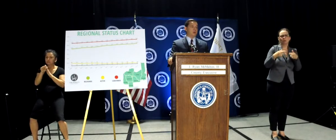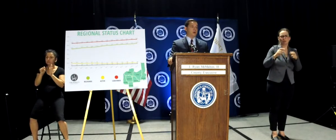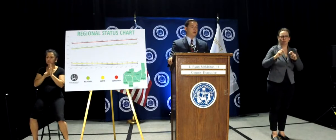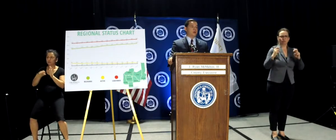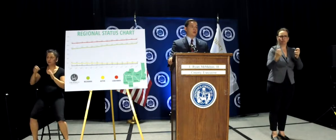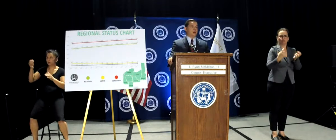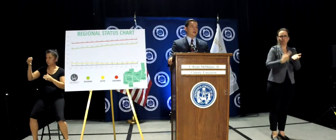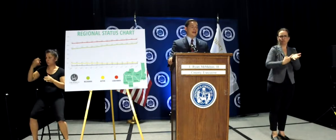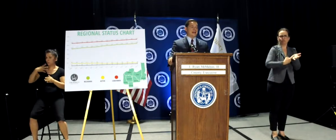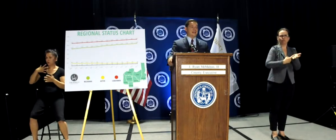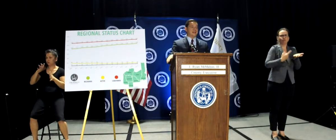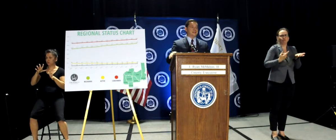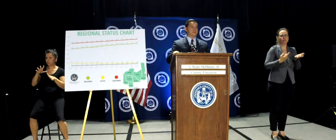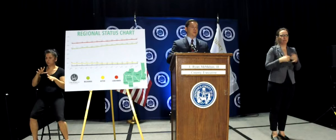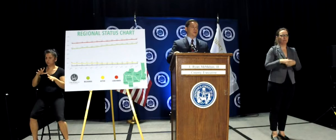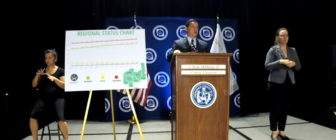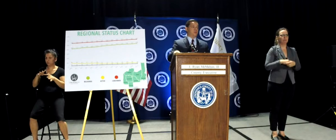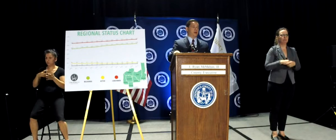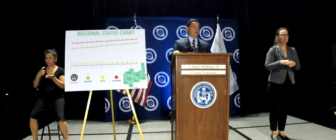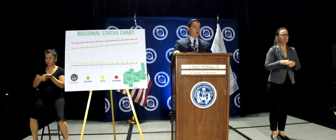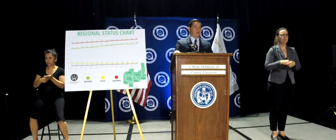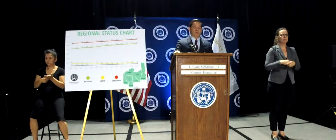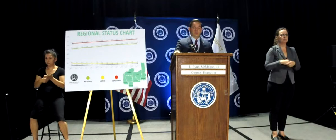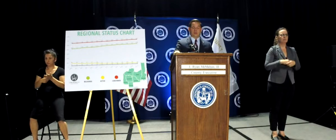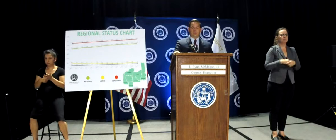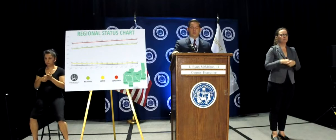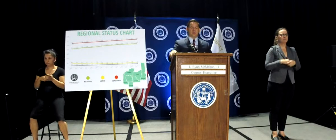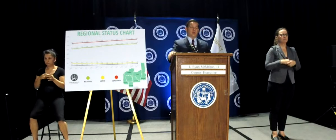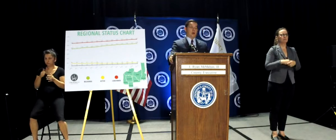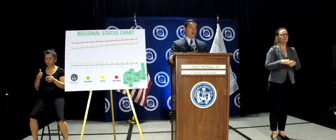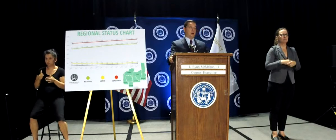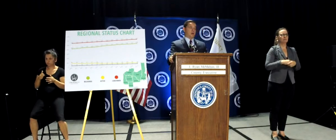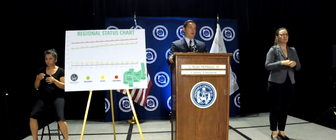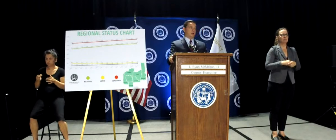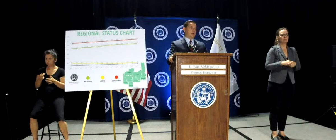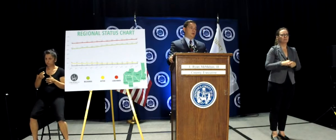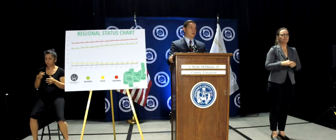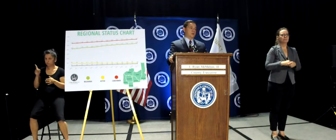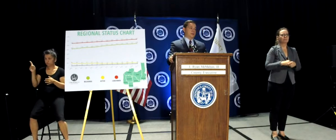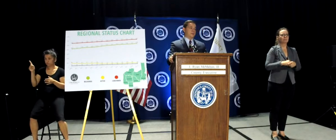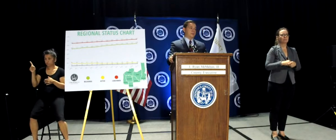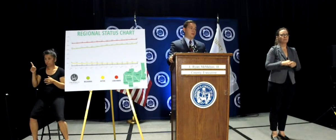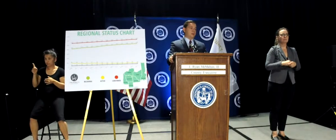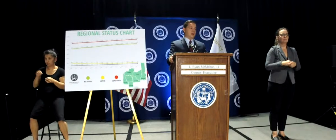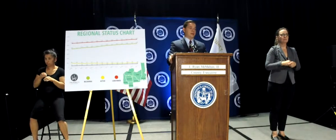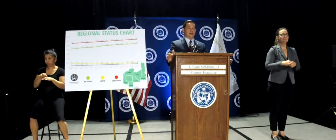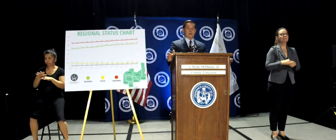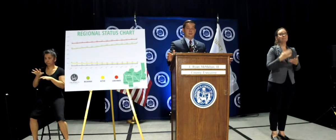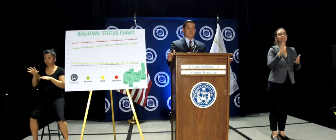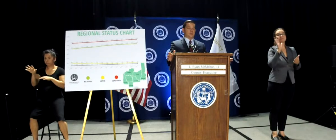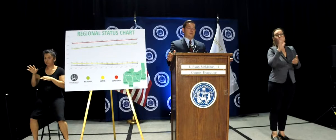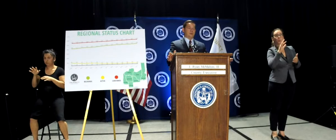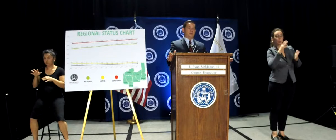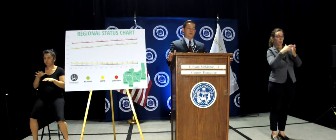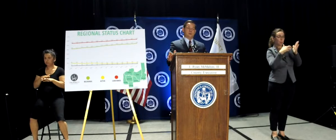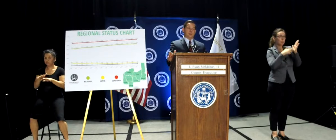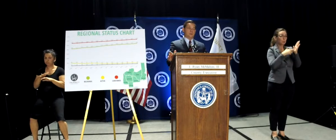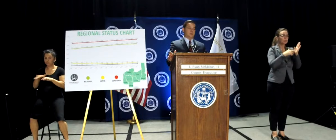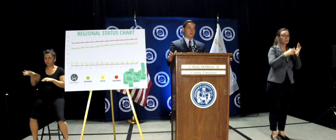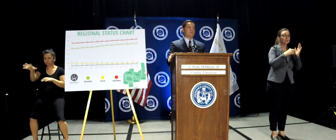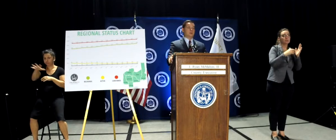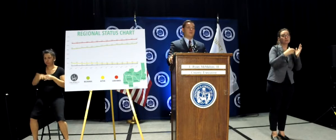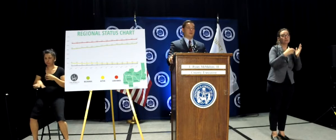we'll have them later. Again, I think this is being driven by New York City, and I get it. There's a lot of